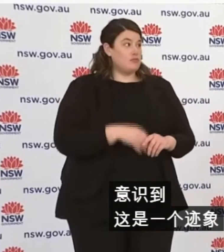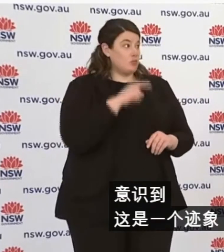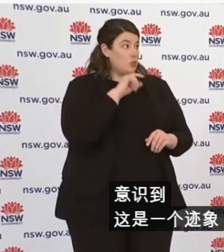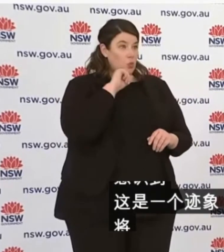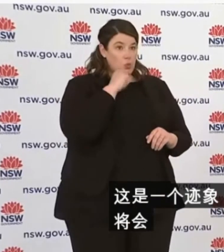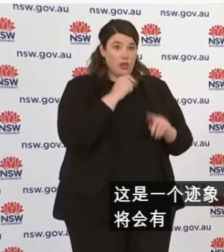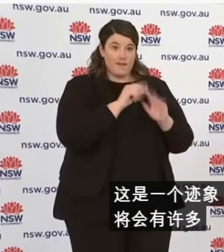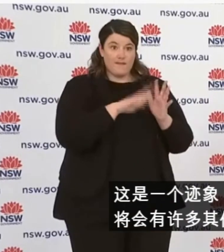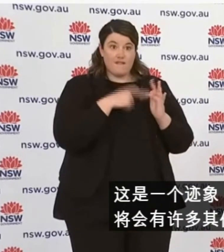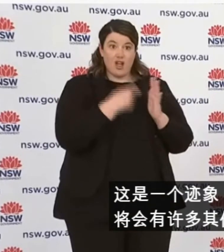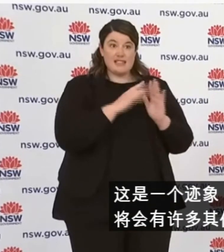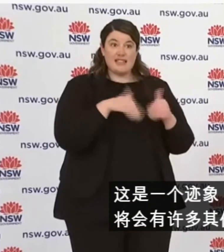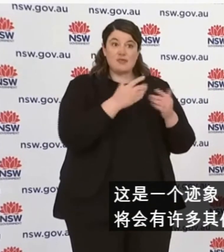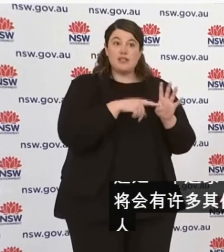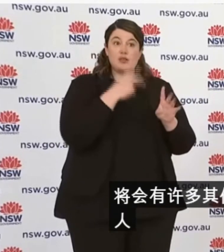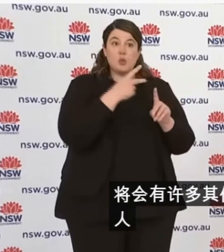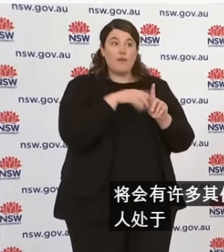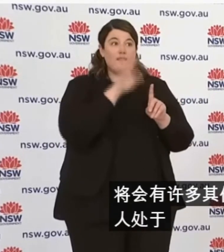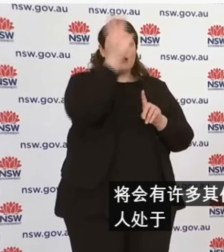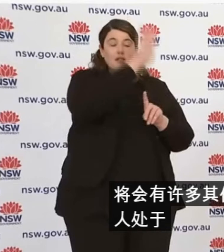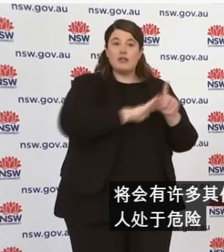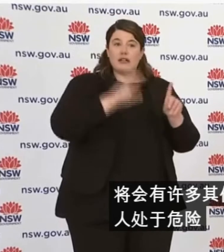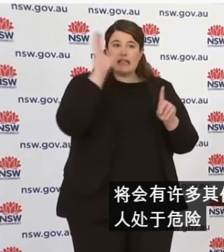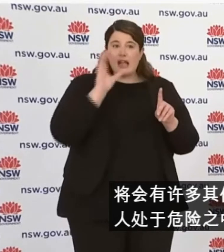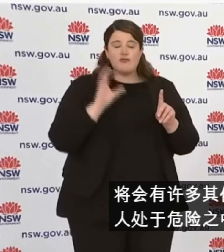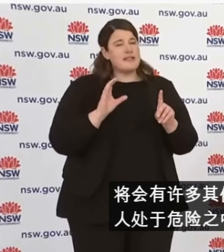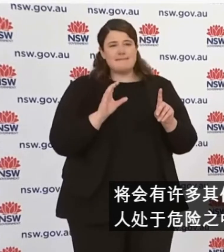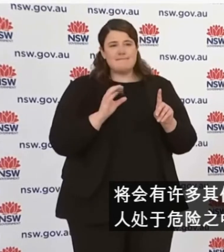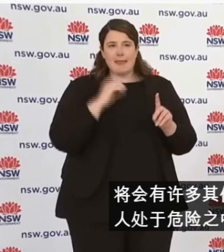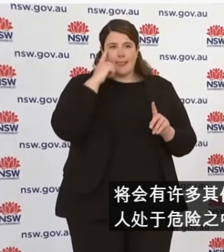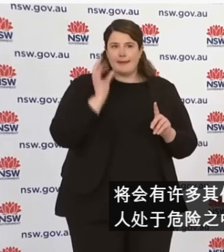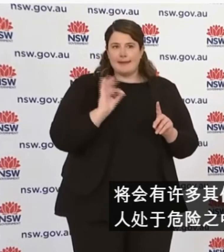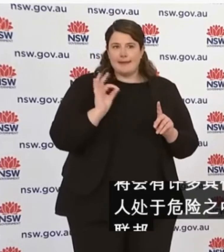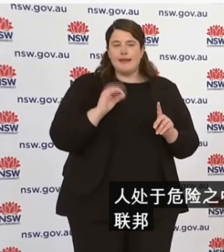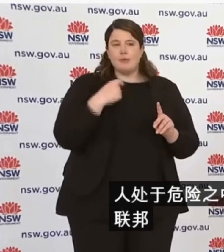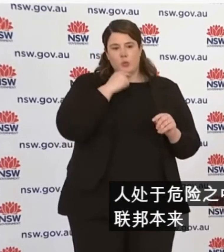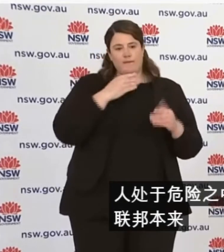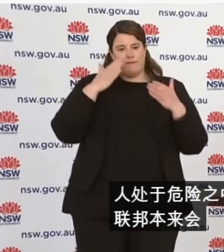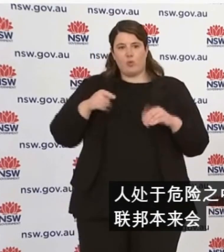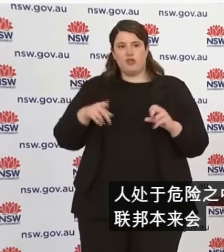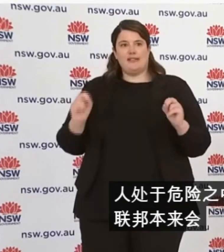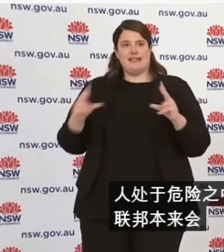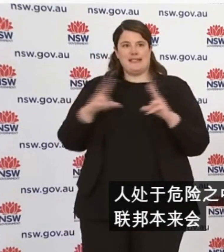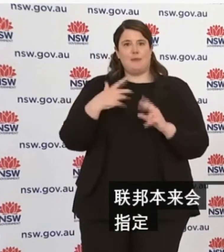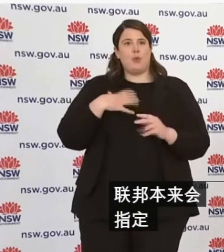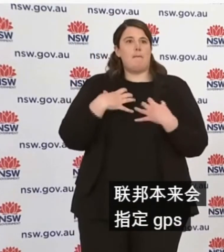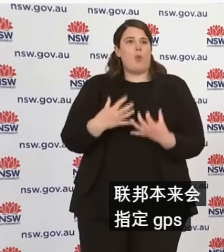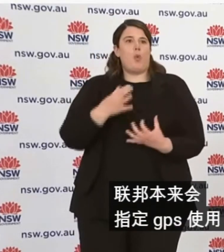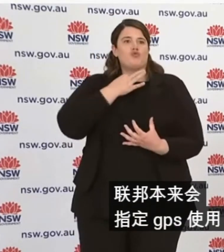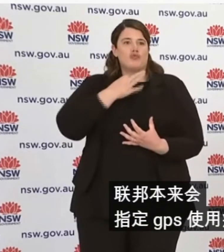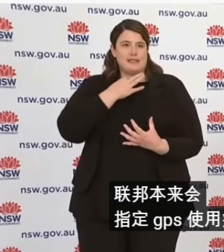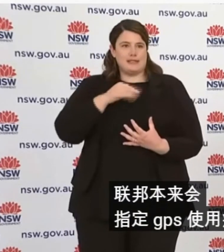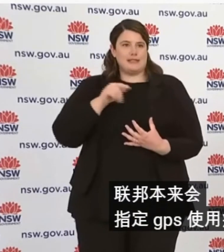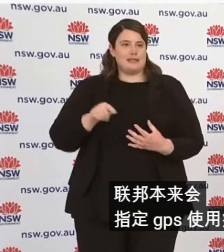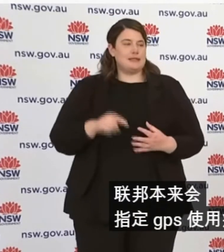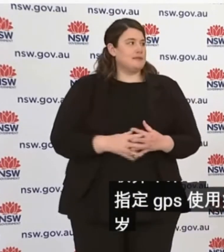indication for it. There'll be many other people that are at risk that the Commonwealth would have been specifying for the GPs to be